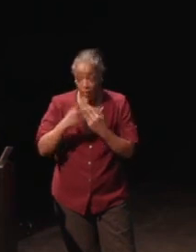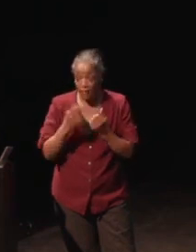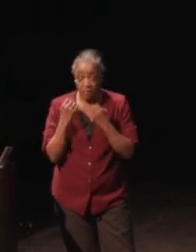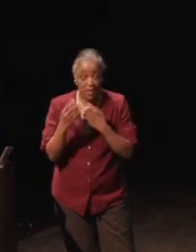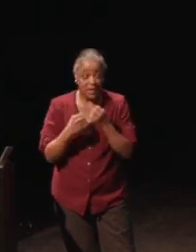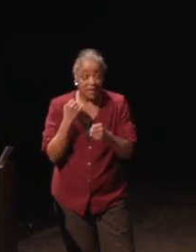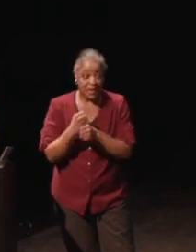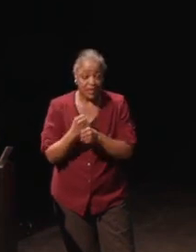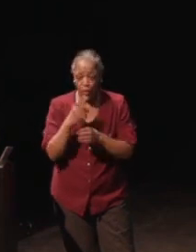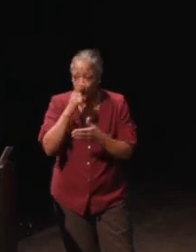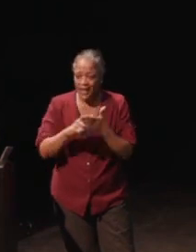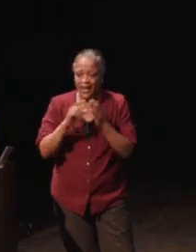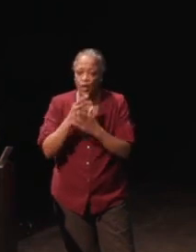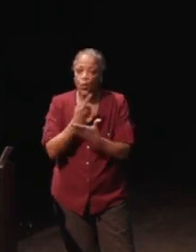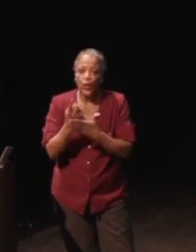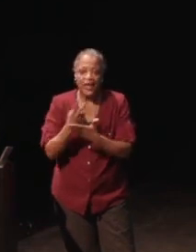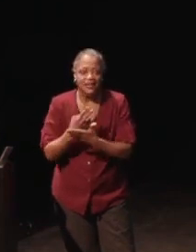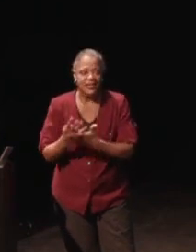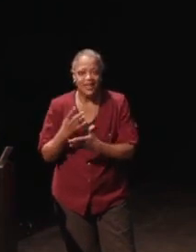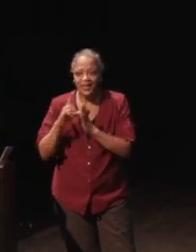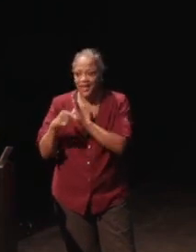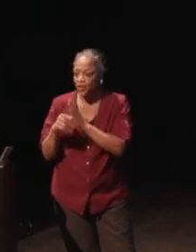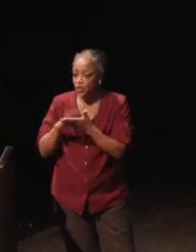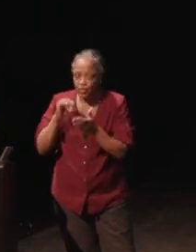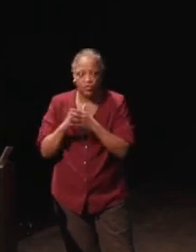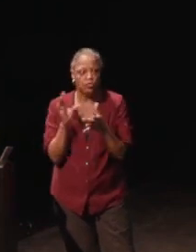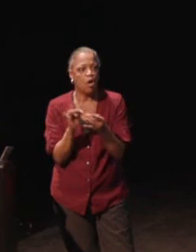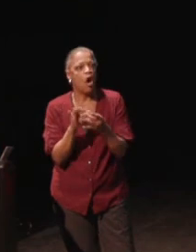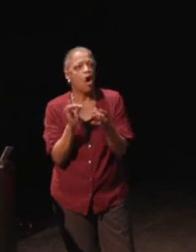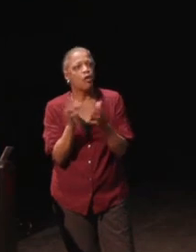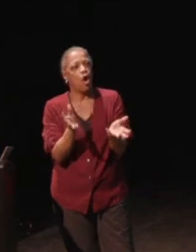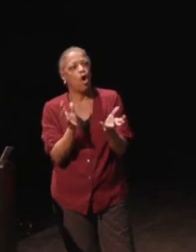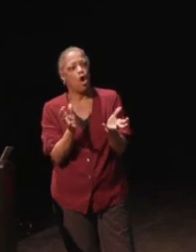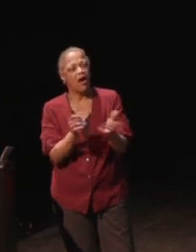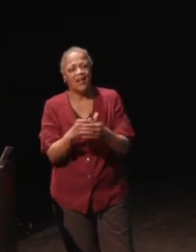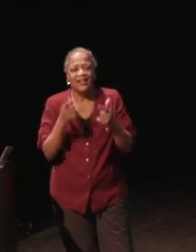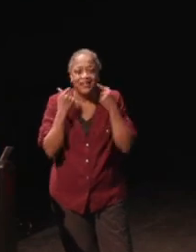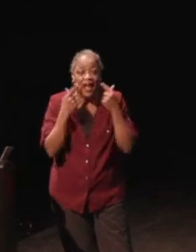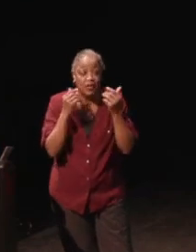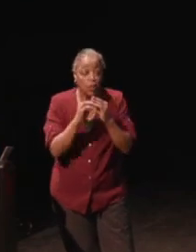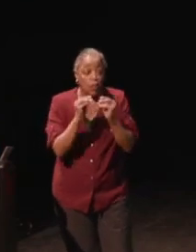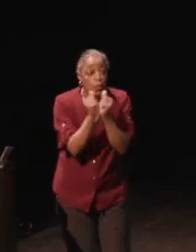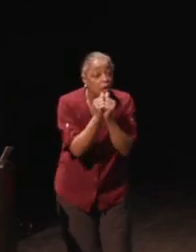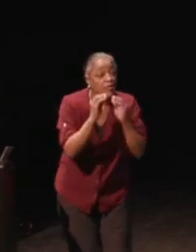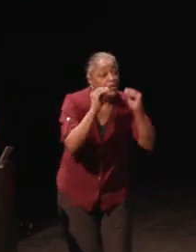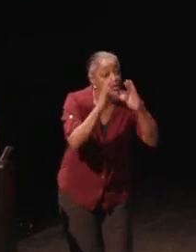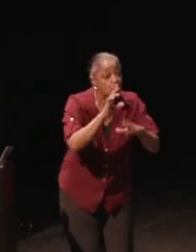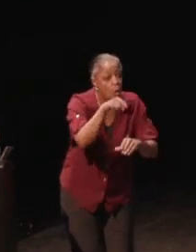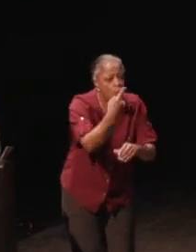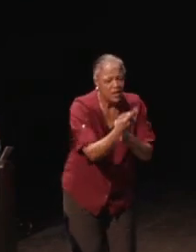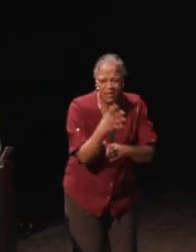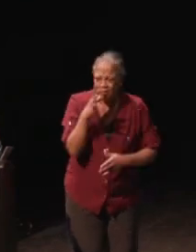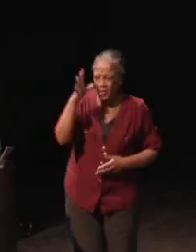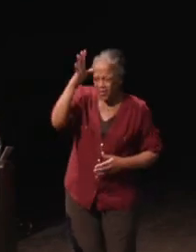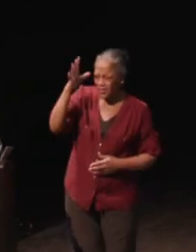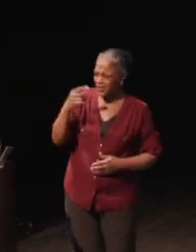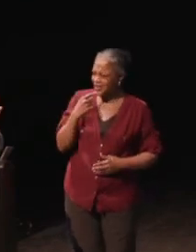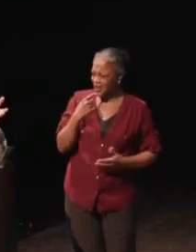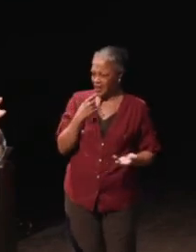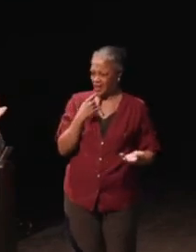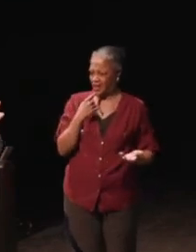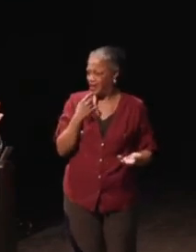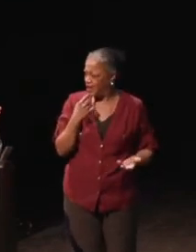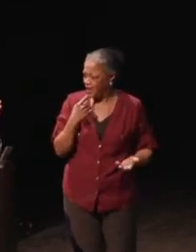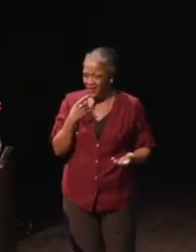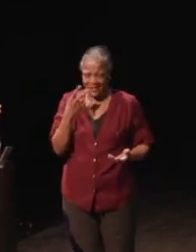years, we check in weeks later and the student is like talking and laughing with their teacher, and the parents are saying, I